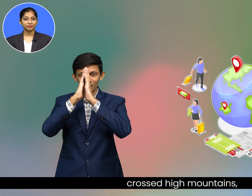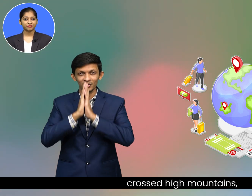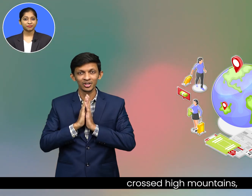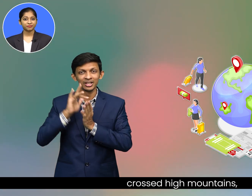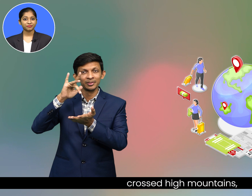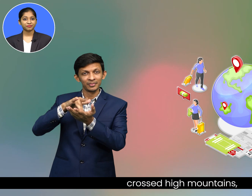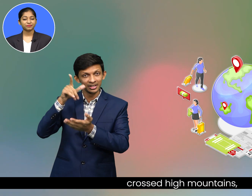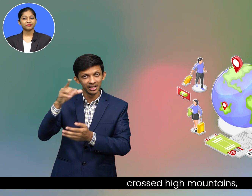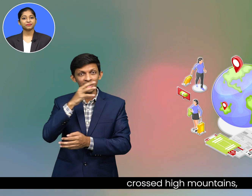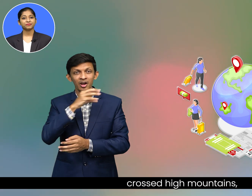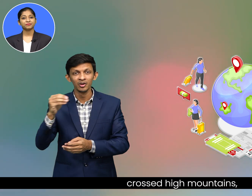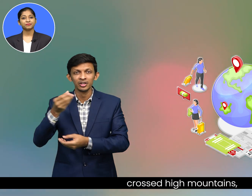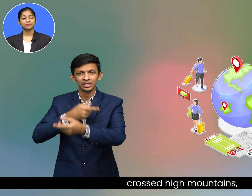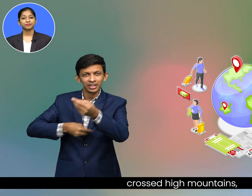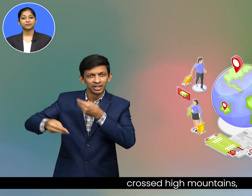mountains.